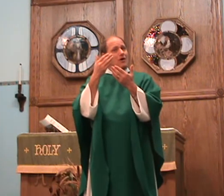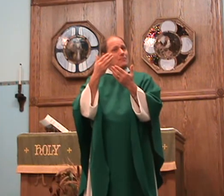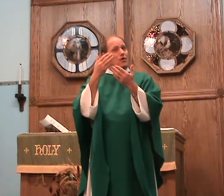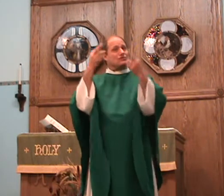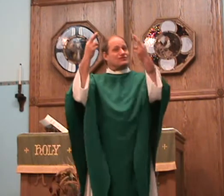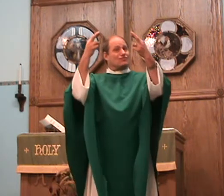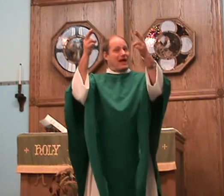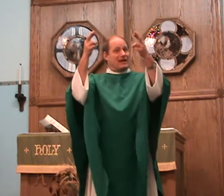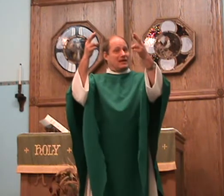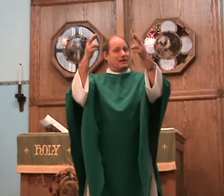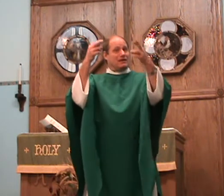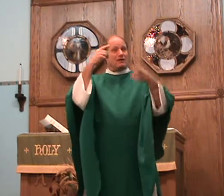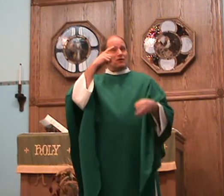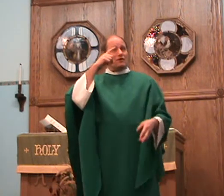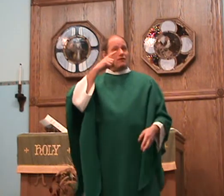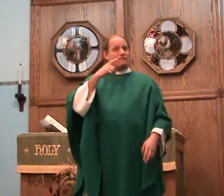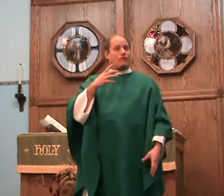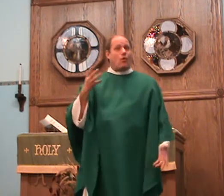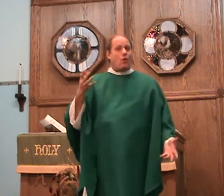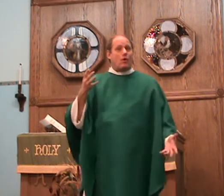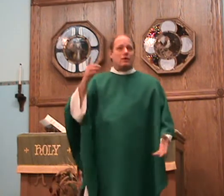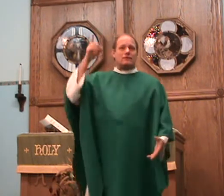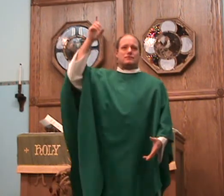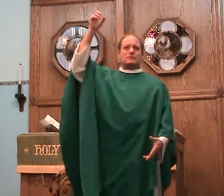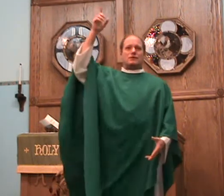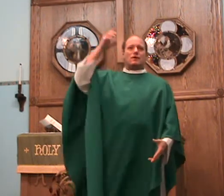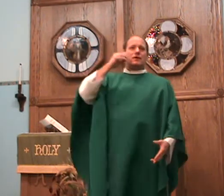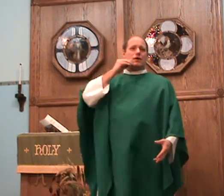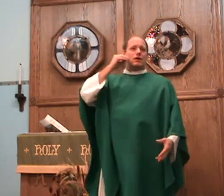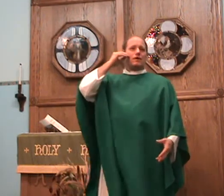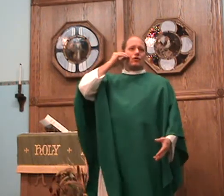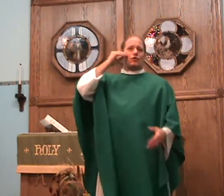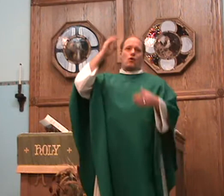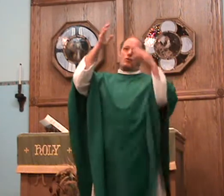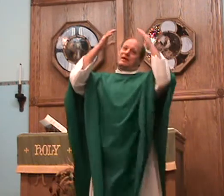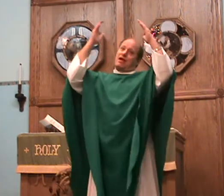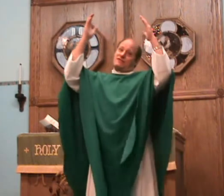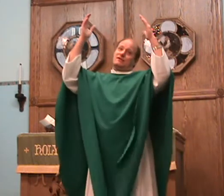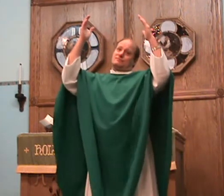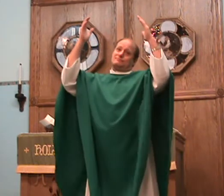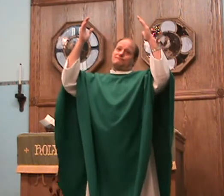almost ready for home in heaven.